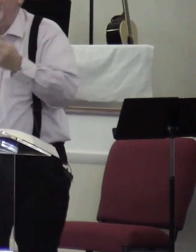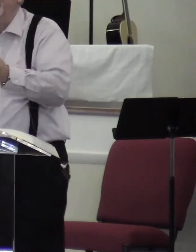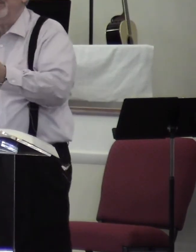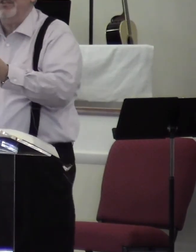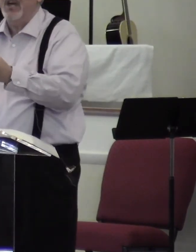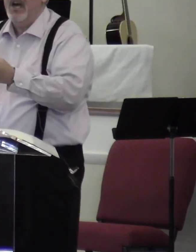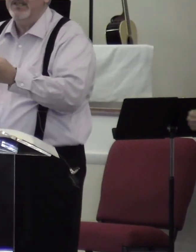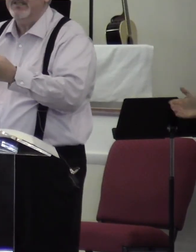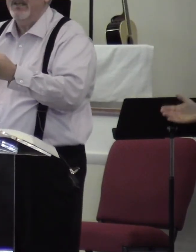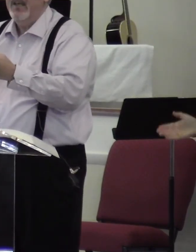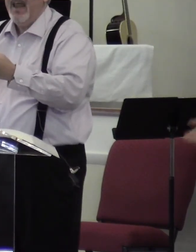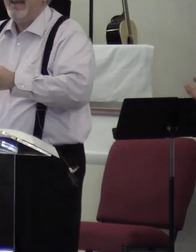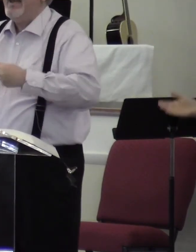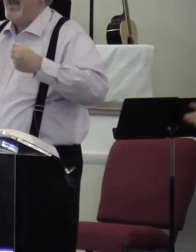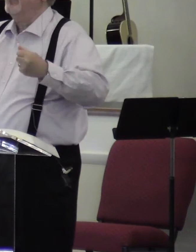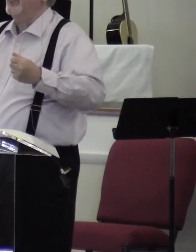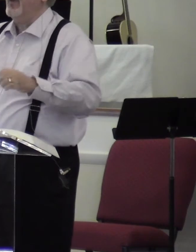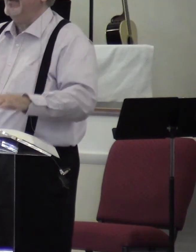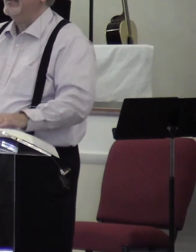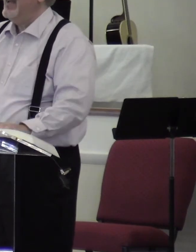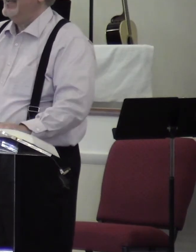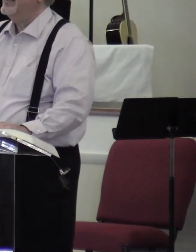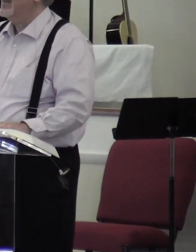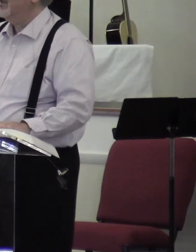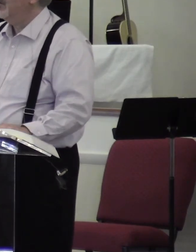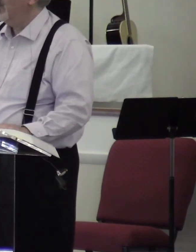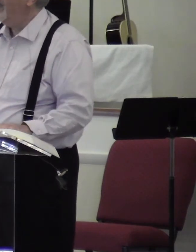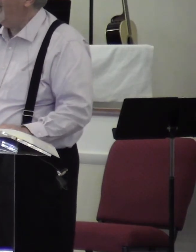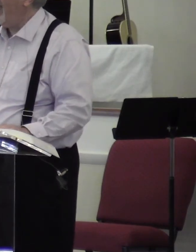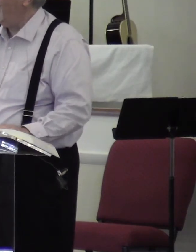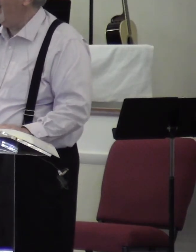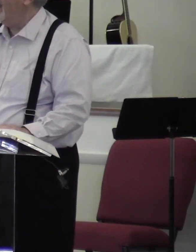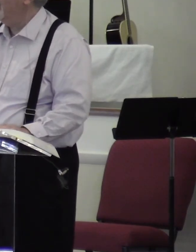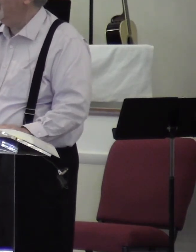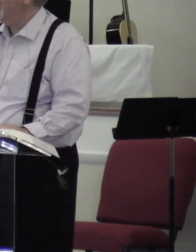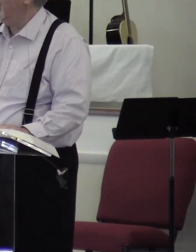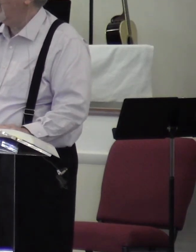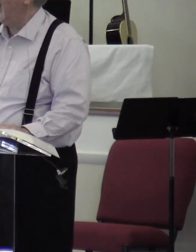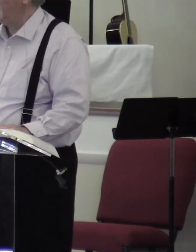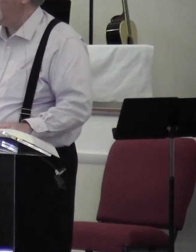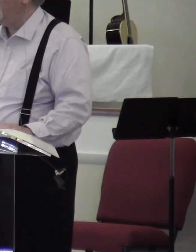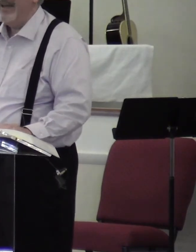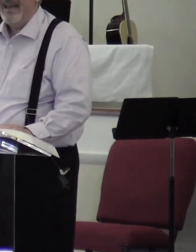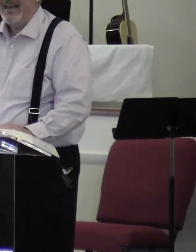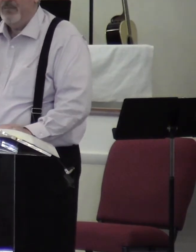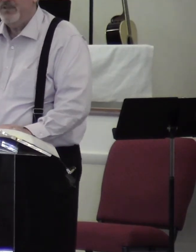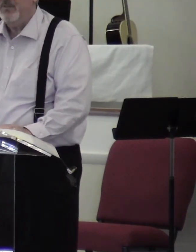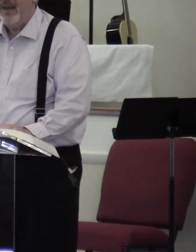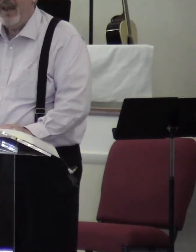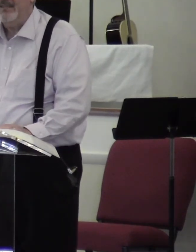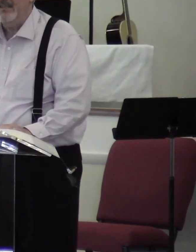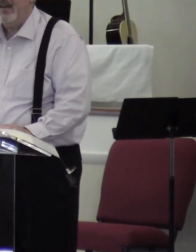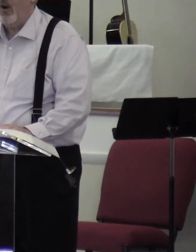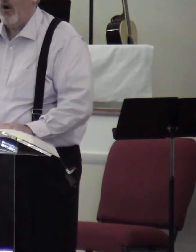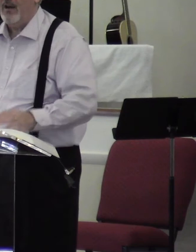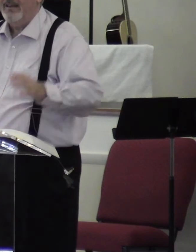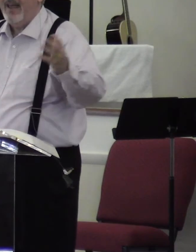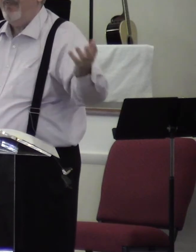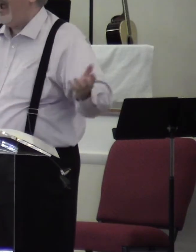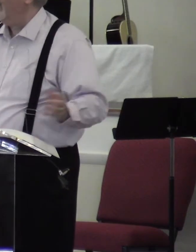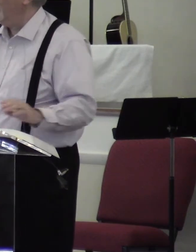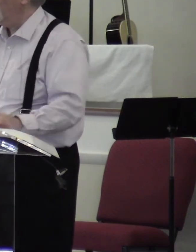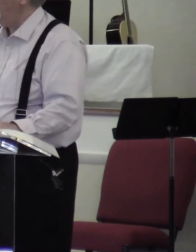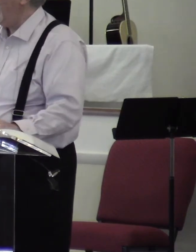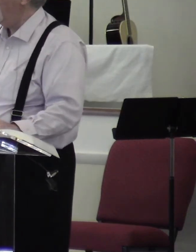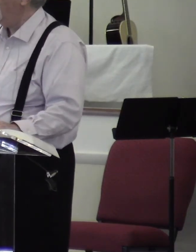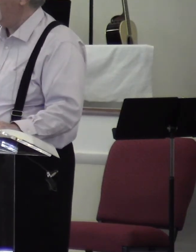that pushes us and enables us, instead of just going five men pushing a car down the road, put some gas in that car and let